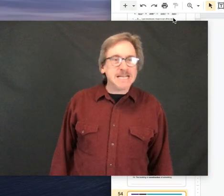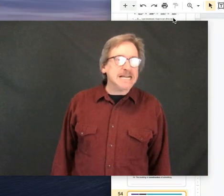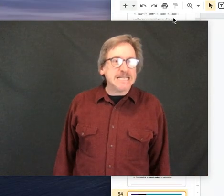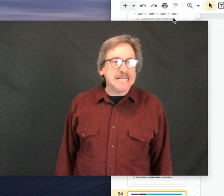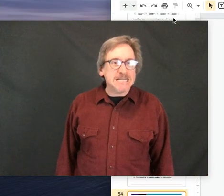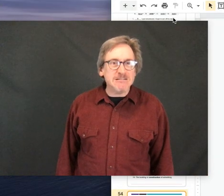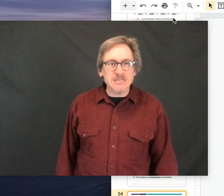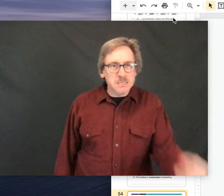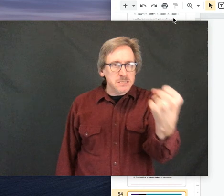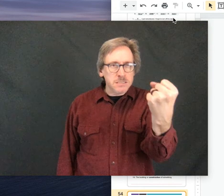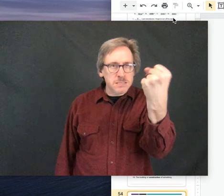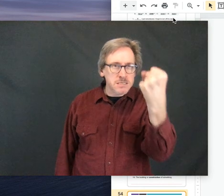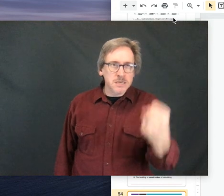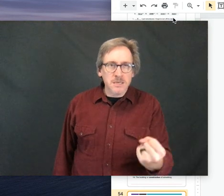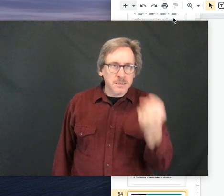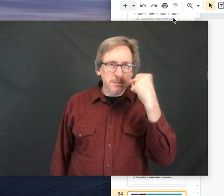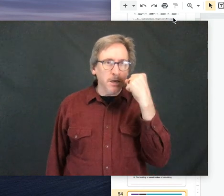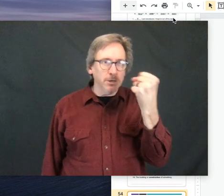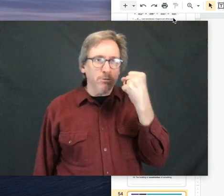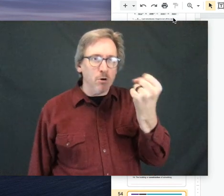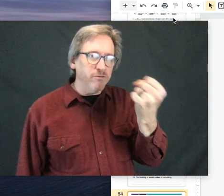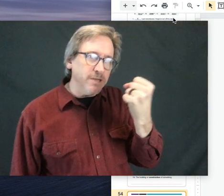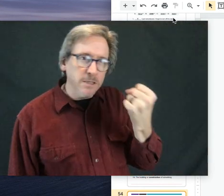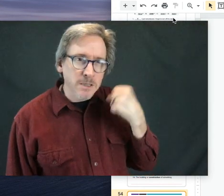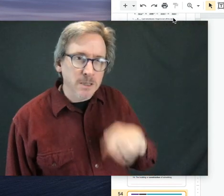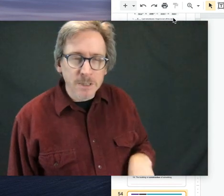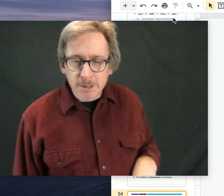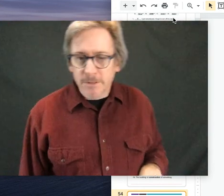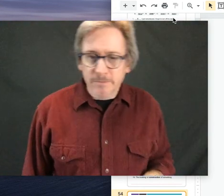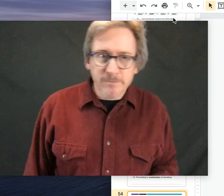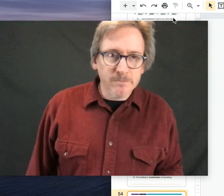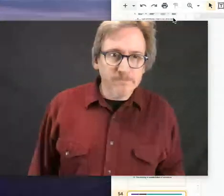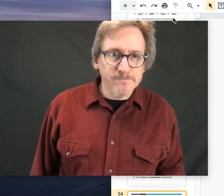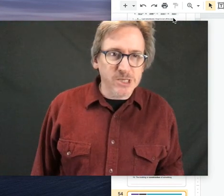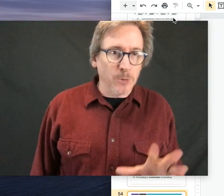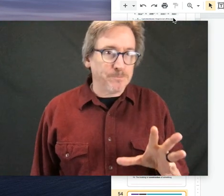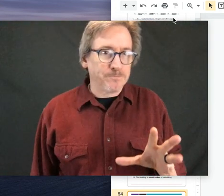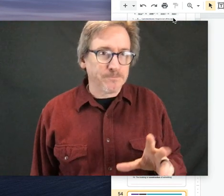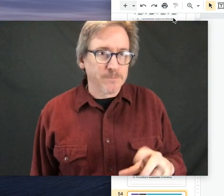went into lockdown. The new COVID.